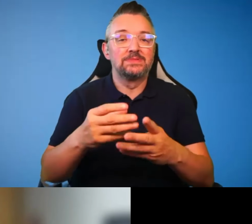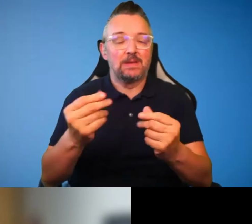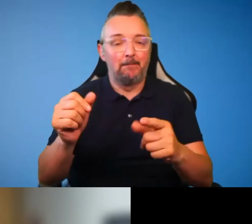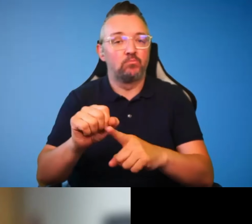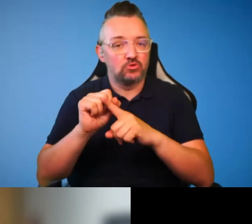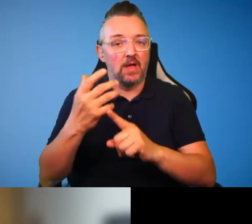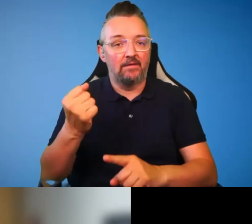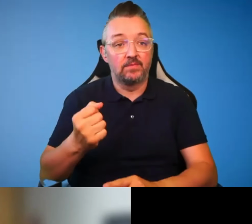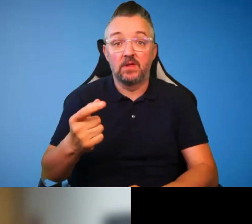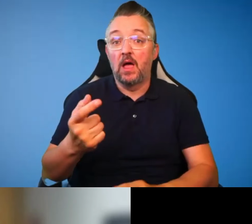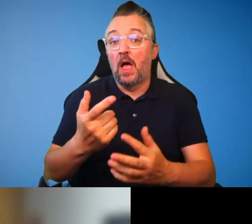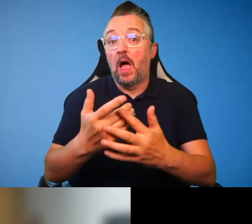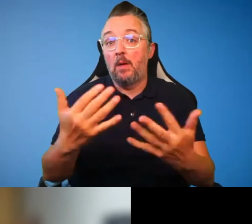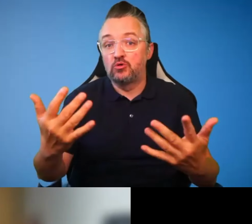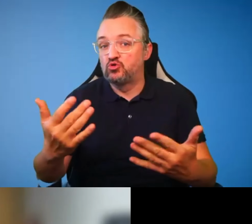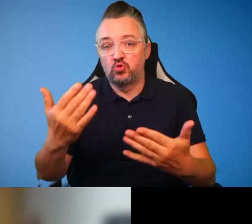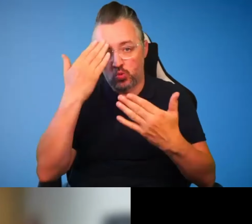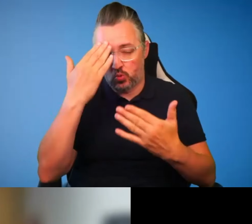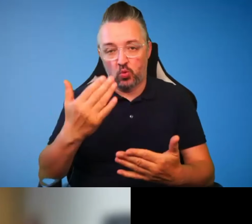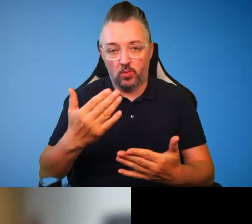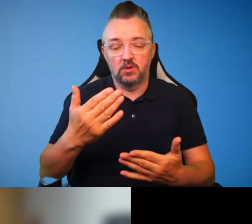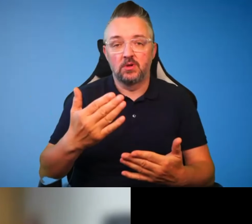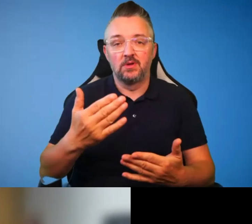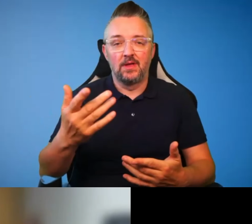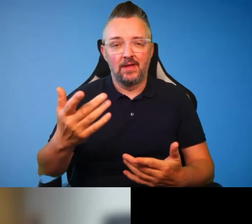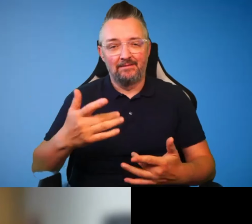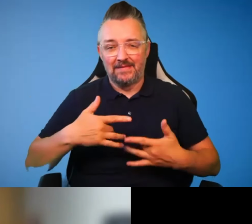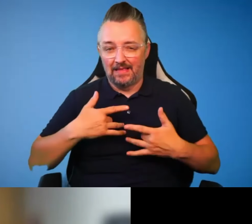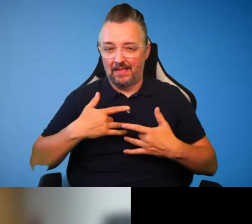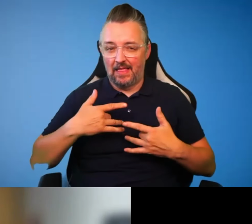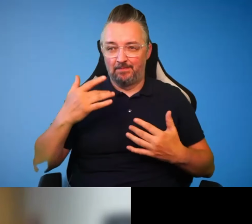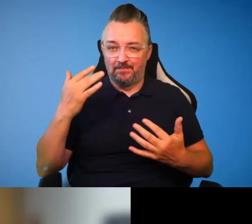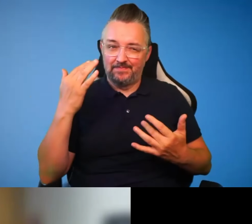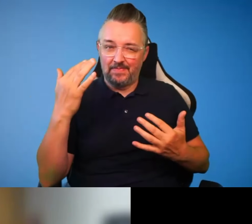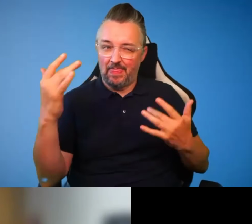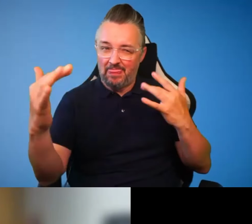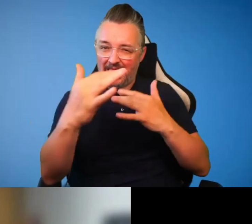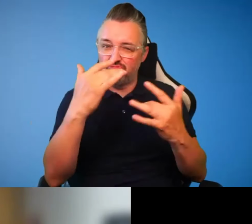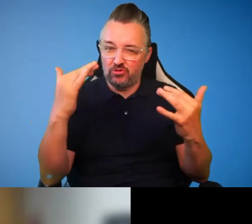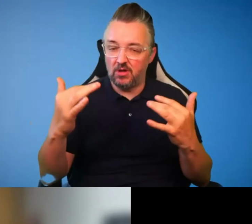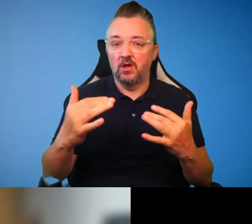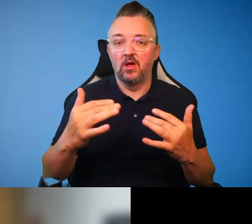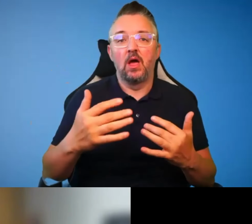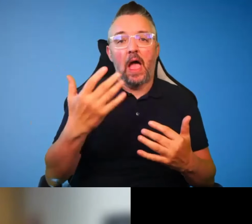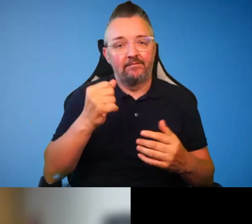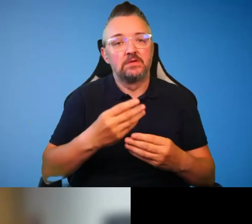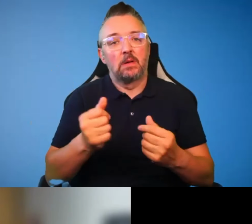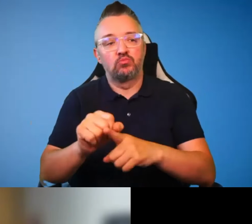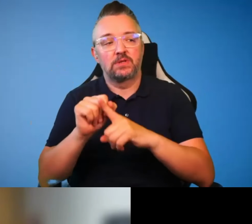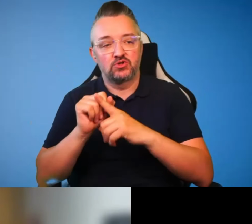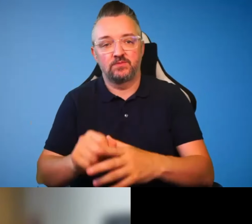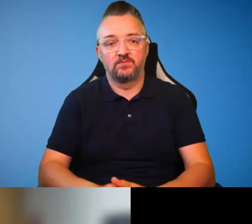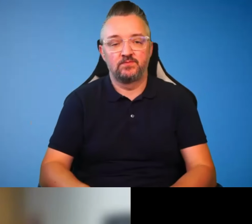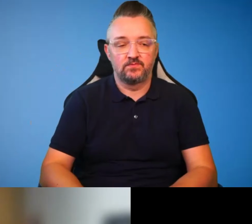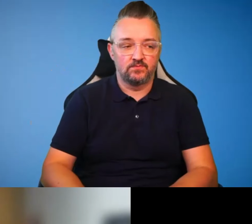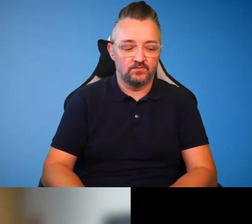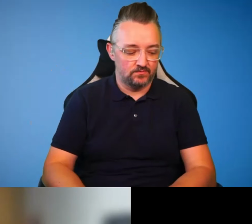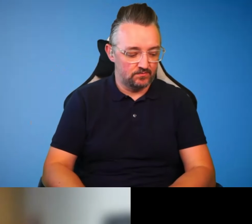protection. We don't know exactly how much, but there is a theory that you would have some protection from that initial dose. Okay,